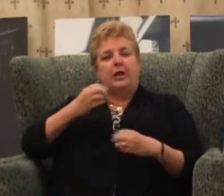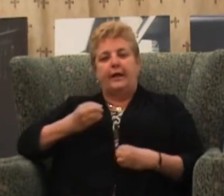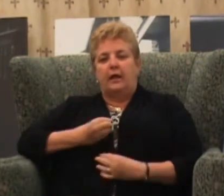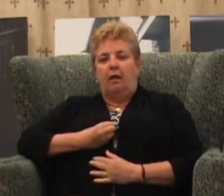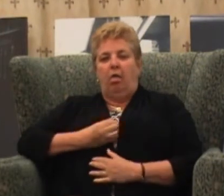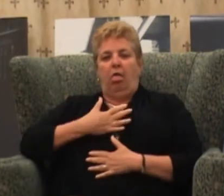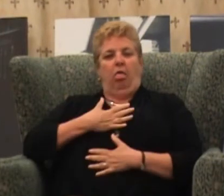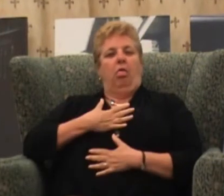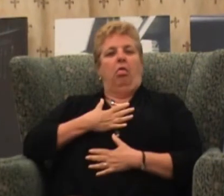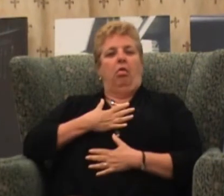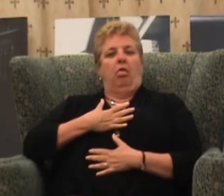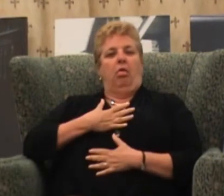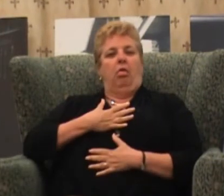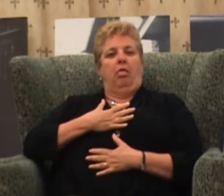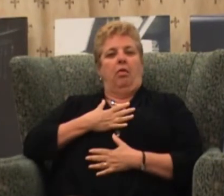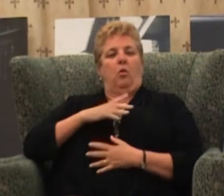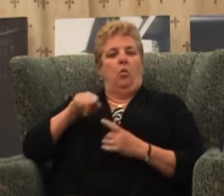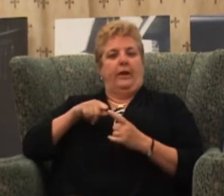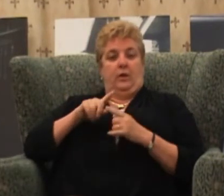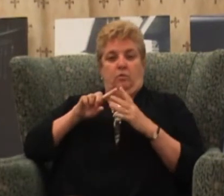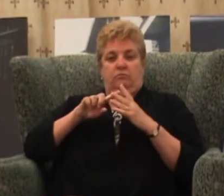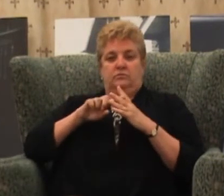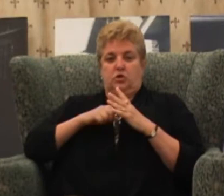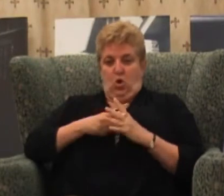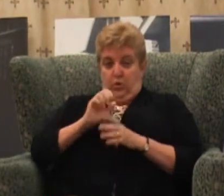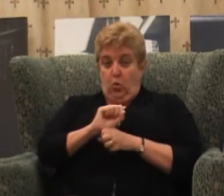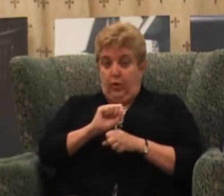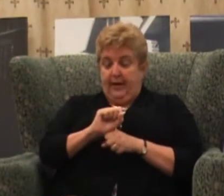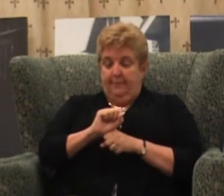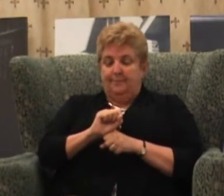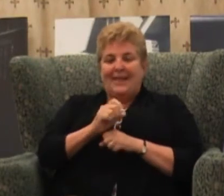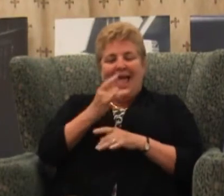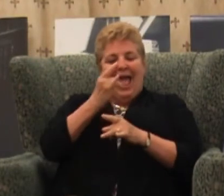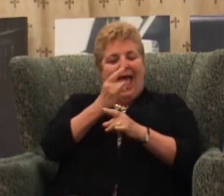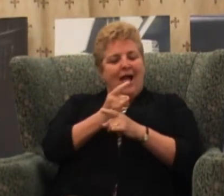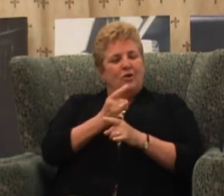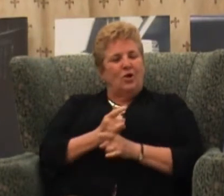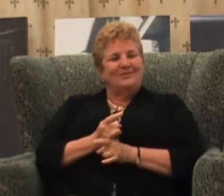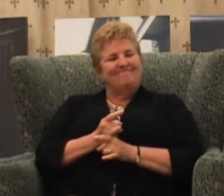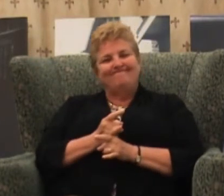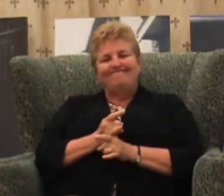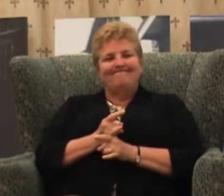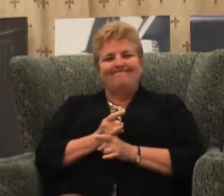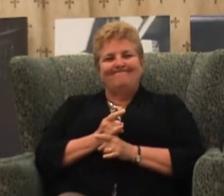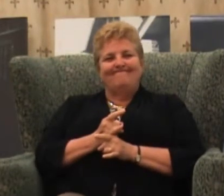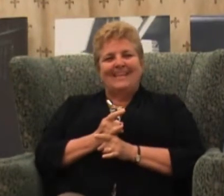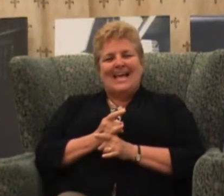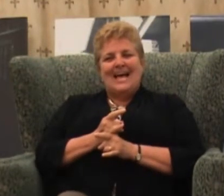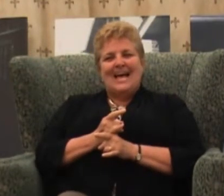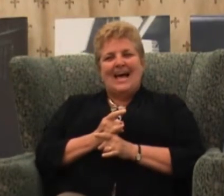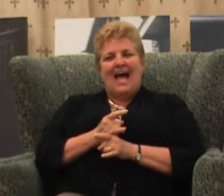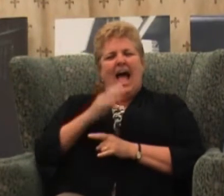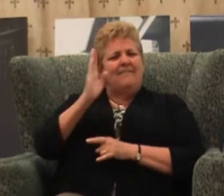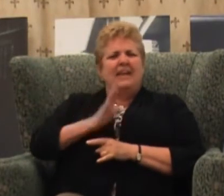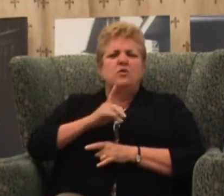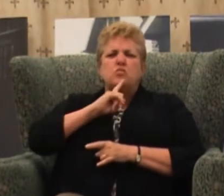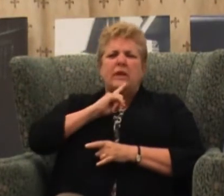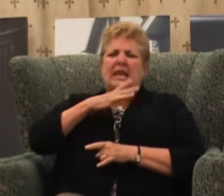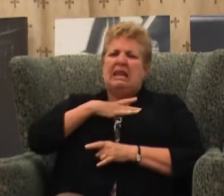beginning, when it was working. Alcohol, I never really liked the taste of alcohol, but I